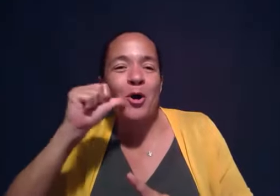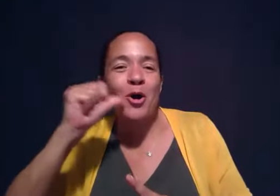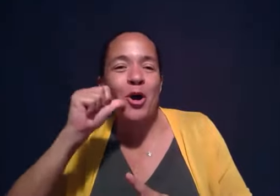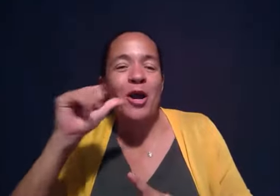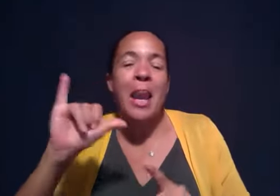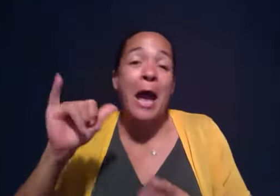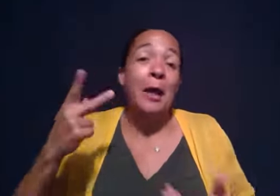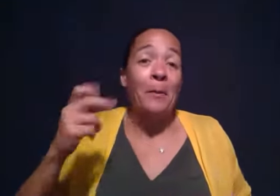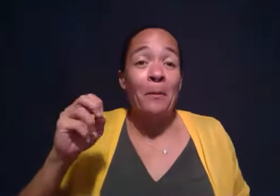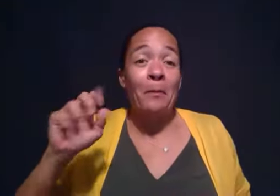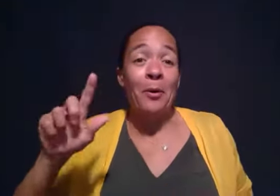And